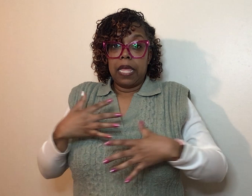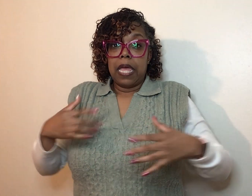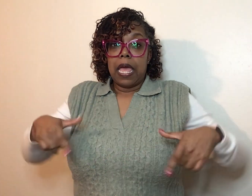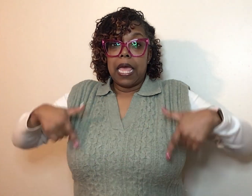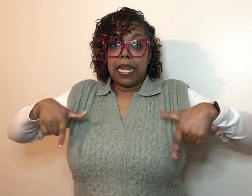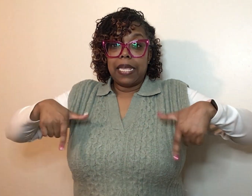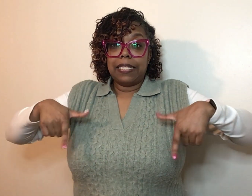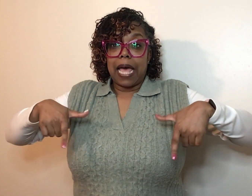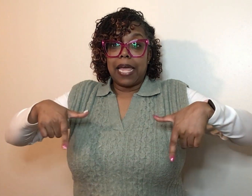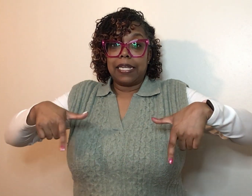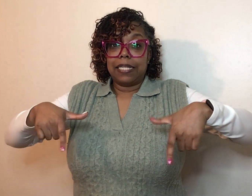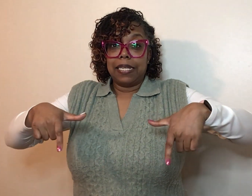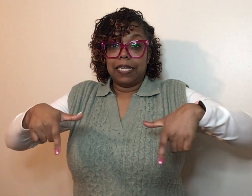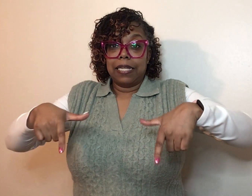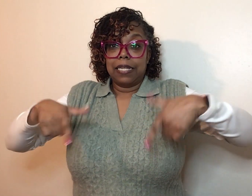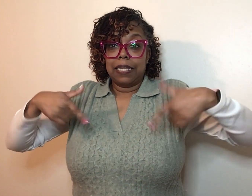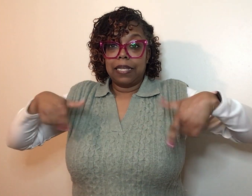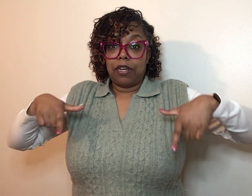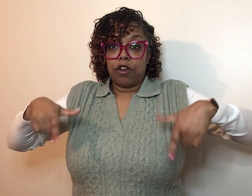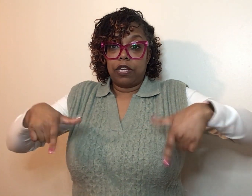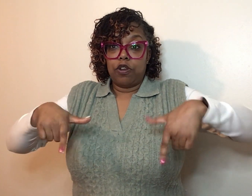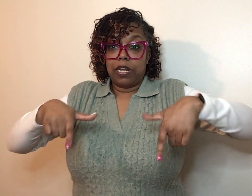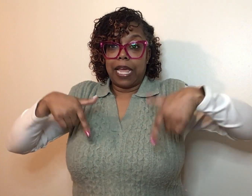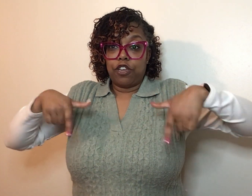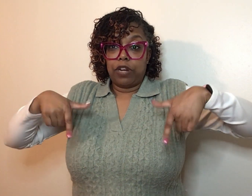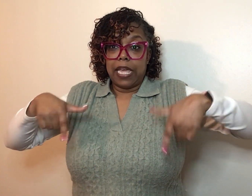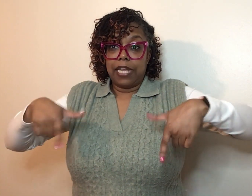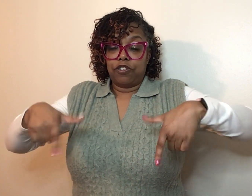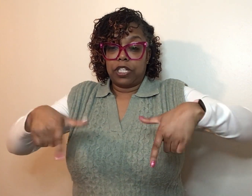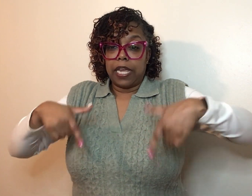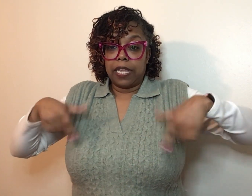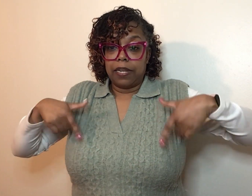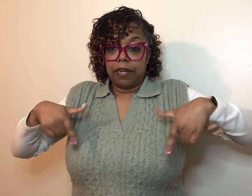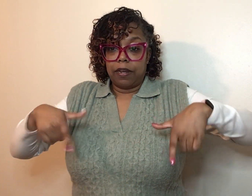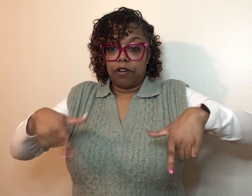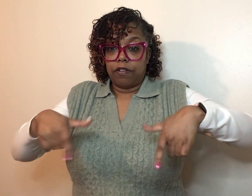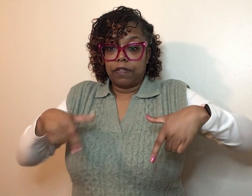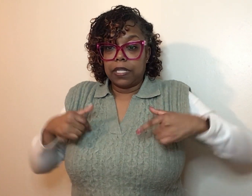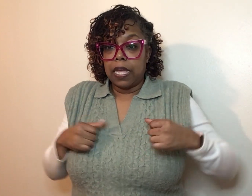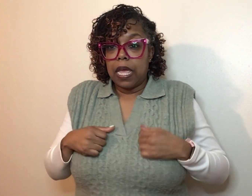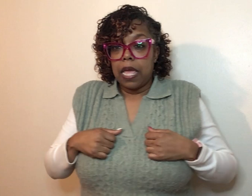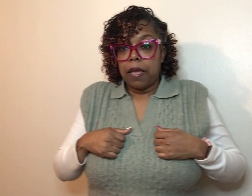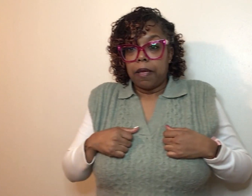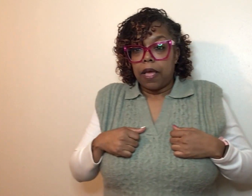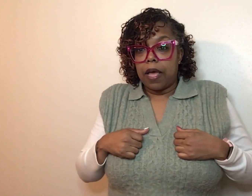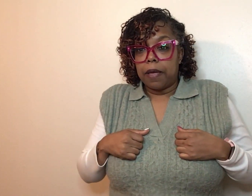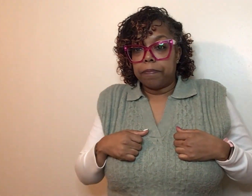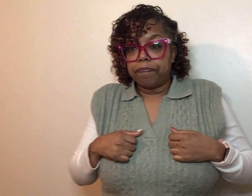and anxiety. Your legs are shaking, nerves. Um,